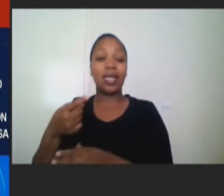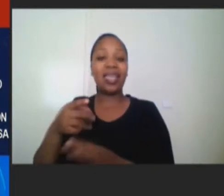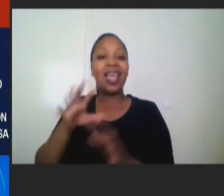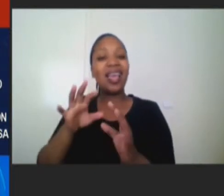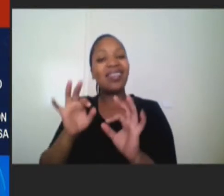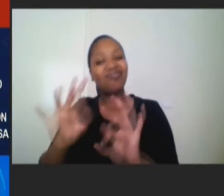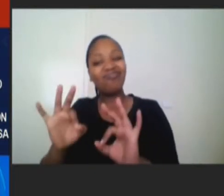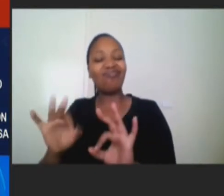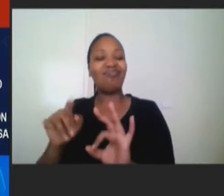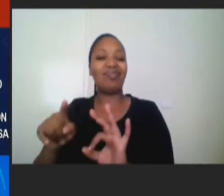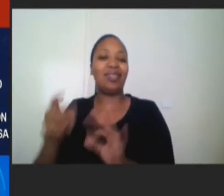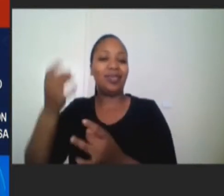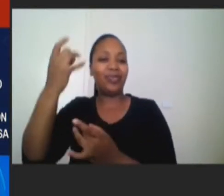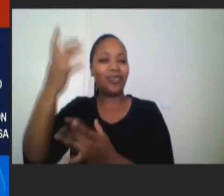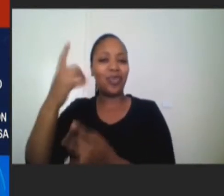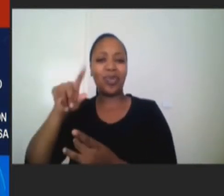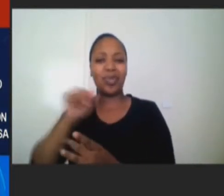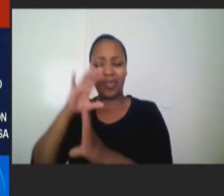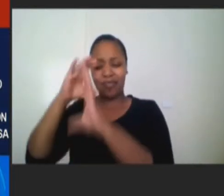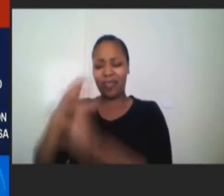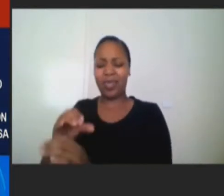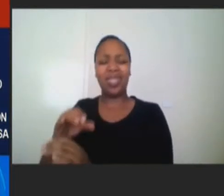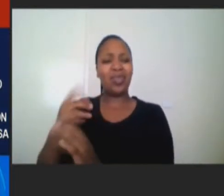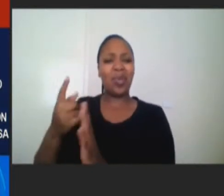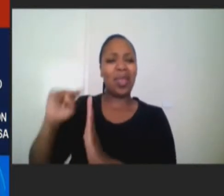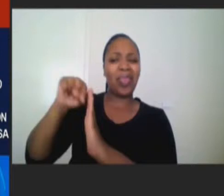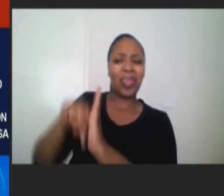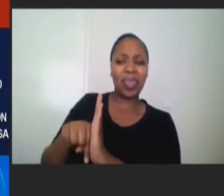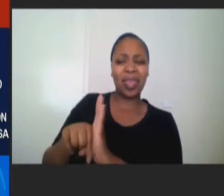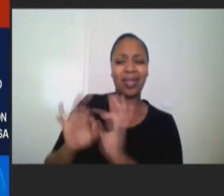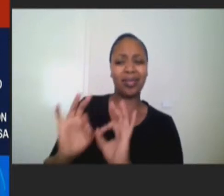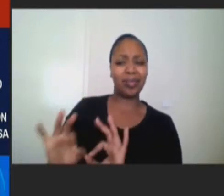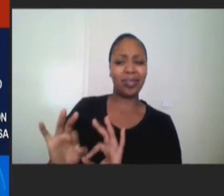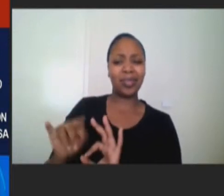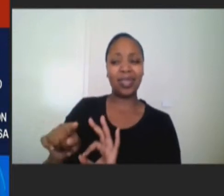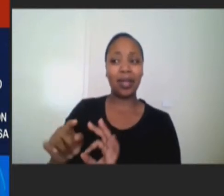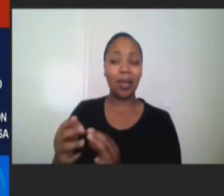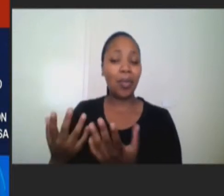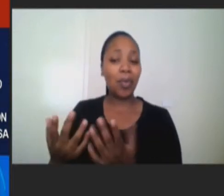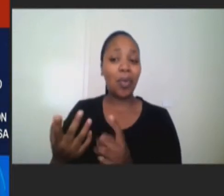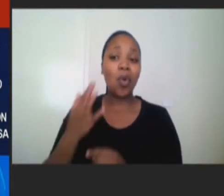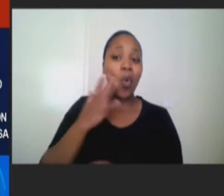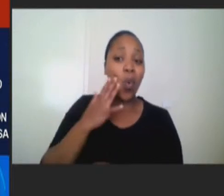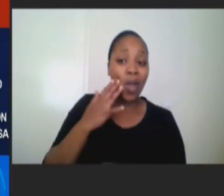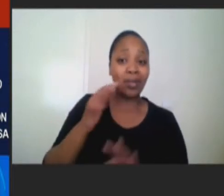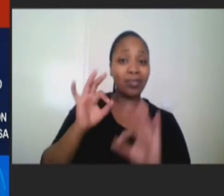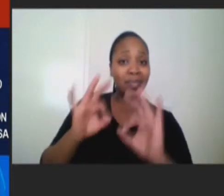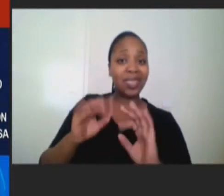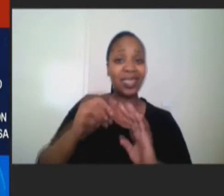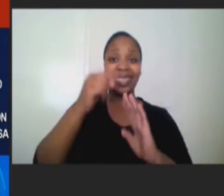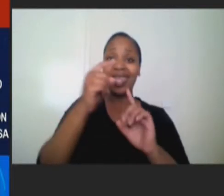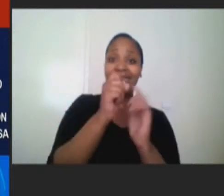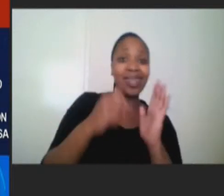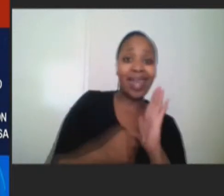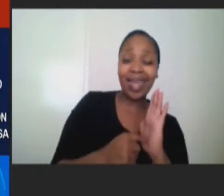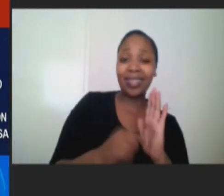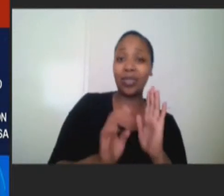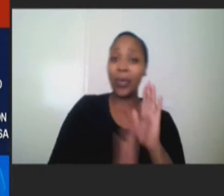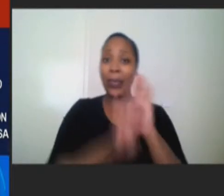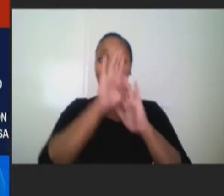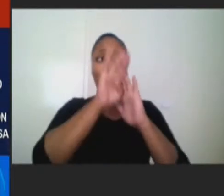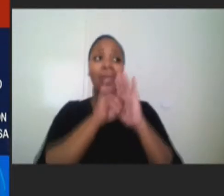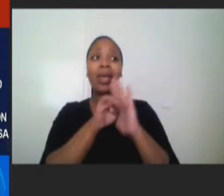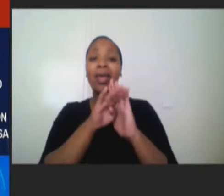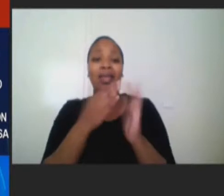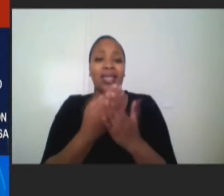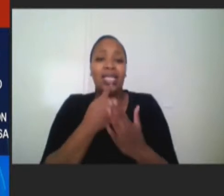should not harp on those in terms of these definitions of exactly which exact date the wave is. We've seen an increase in the number